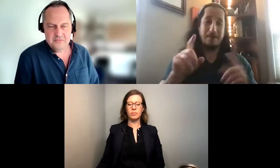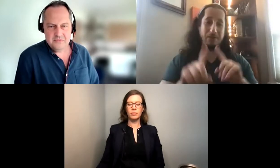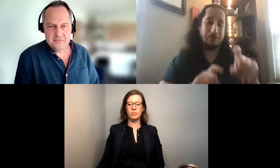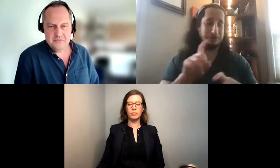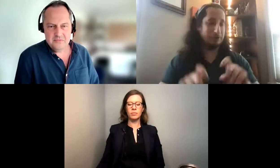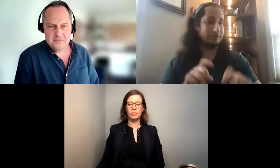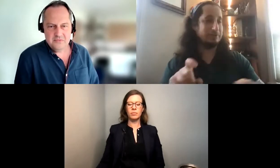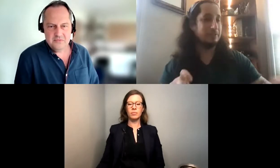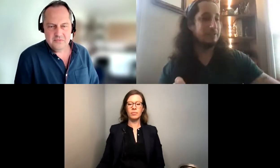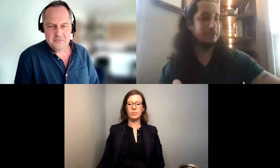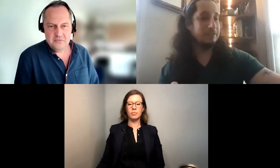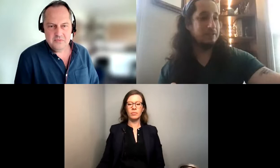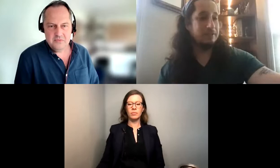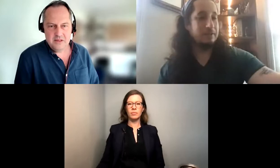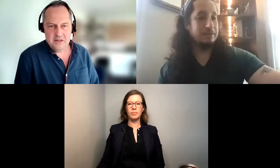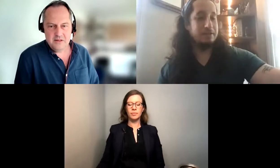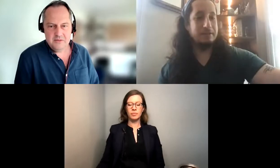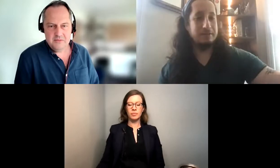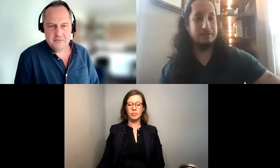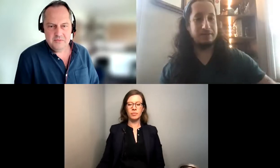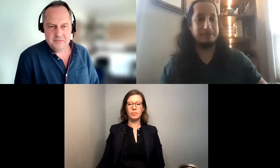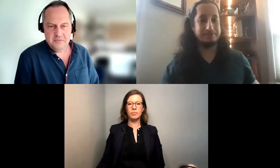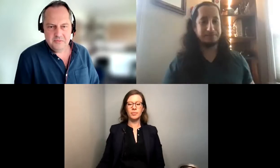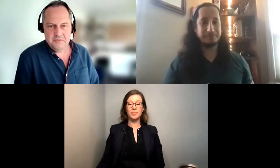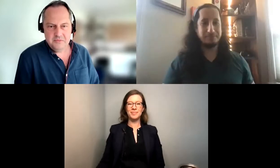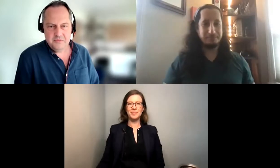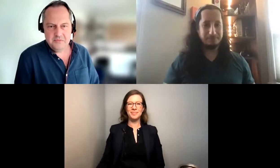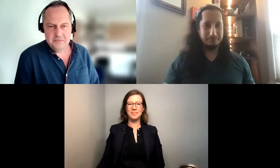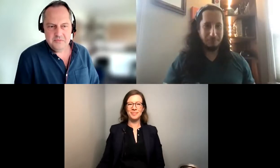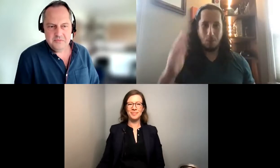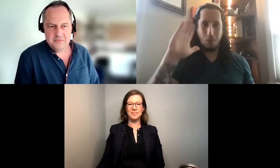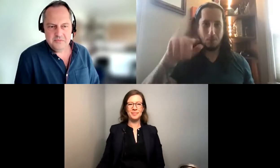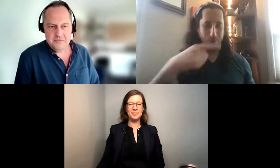your presentation, and I've got a lot of questions for you.